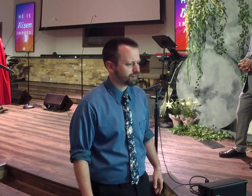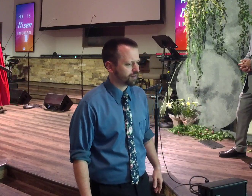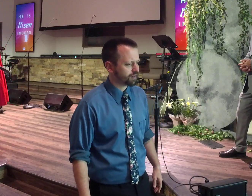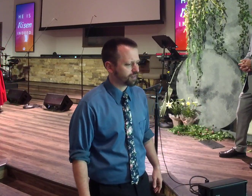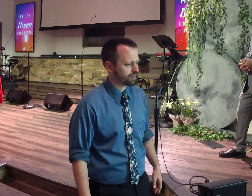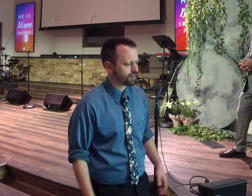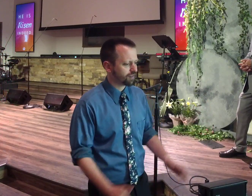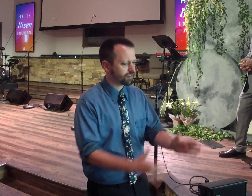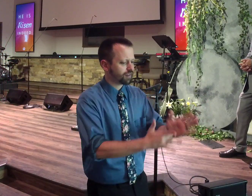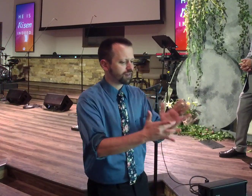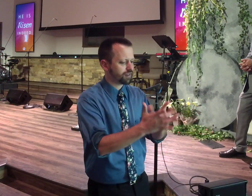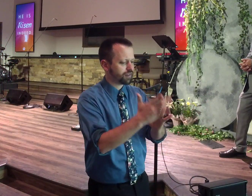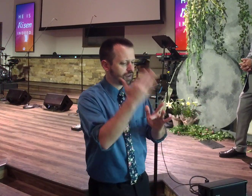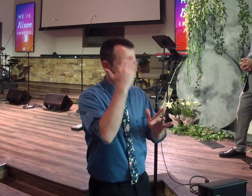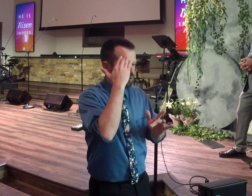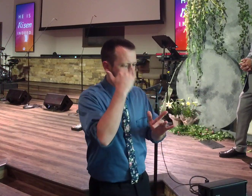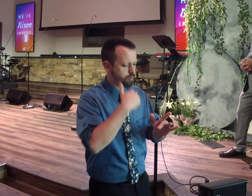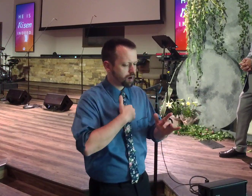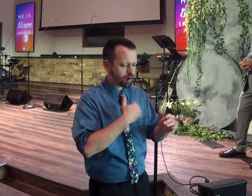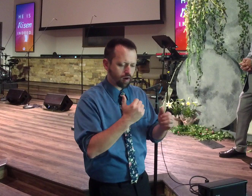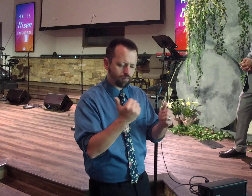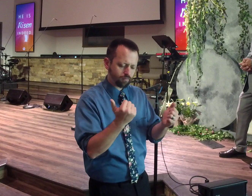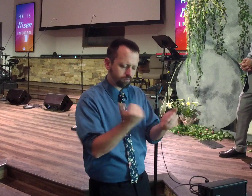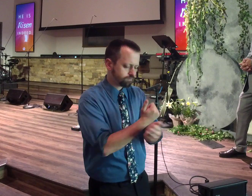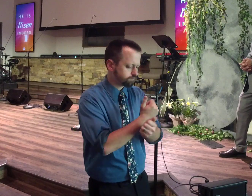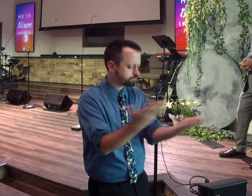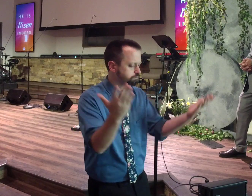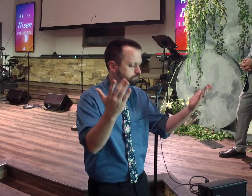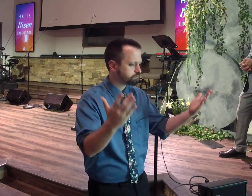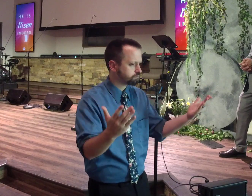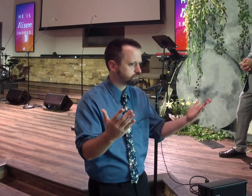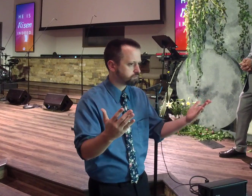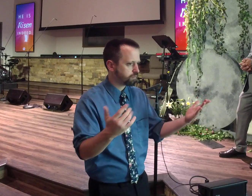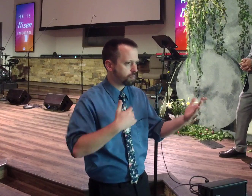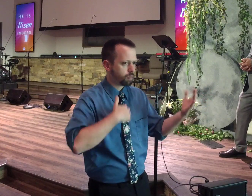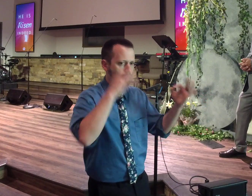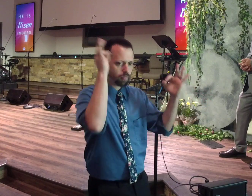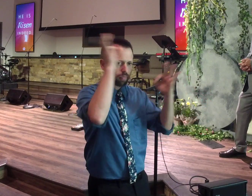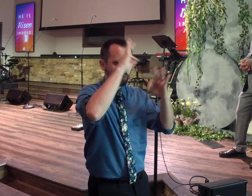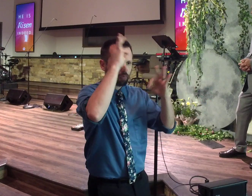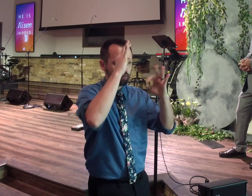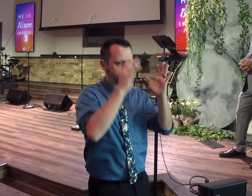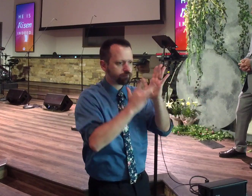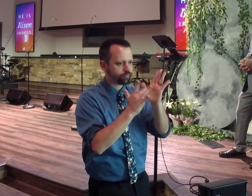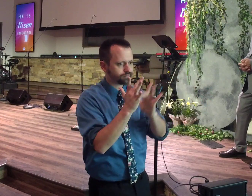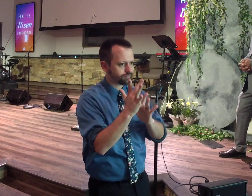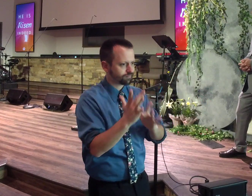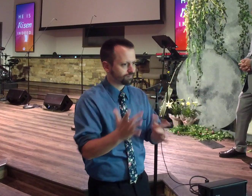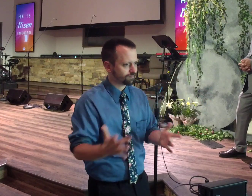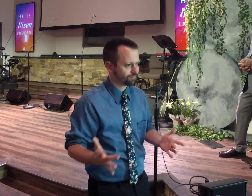He knew everything about me. And I barely knew him at all.